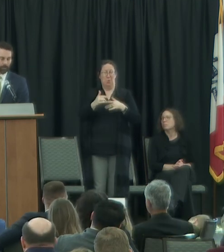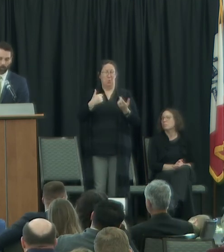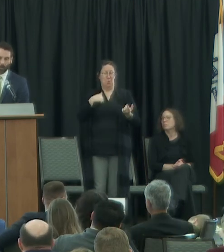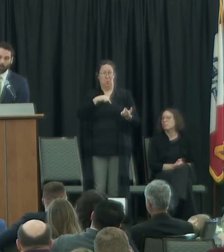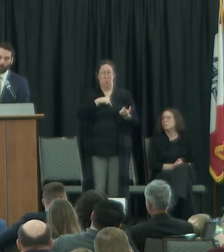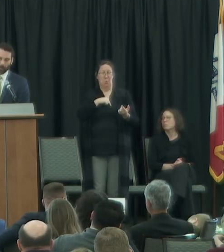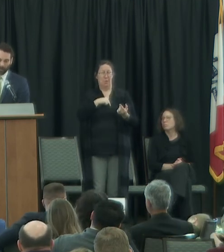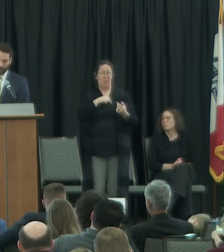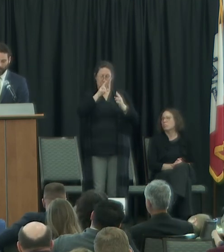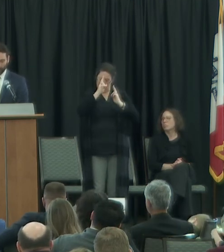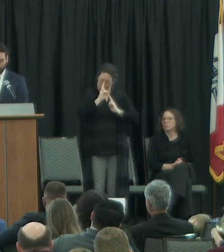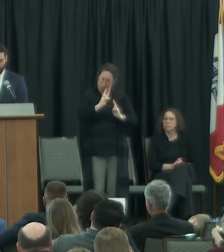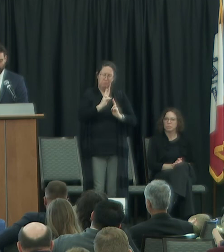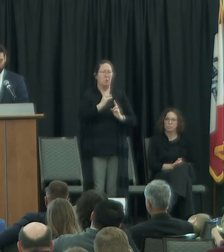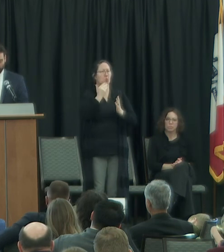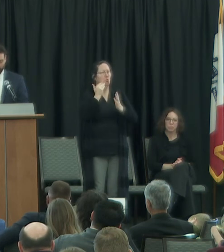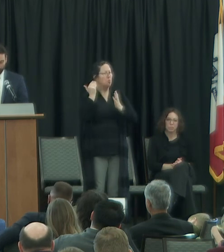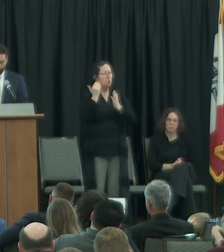a noble and worthy